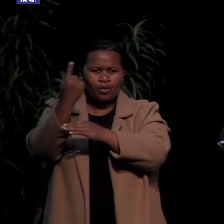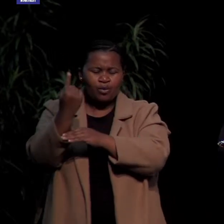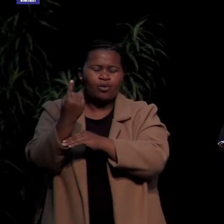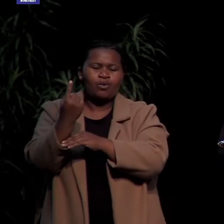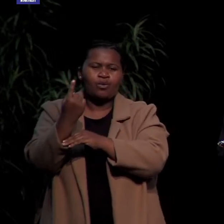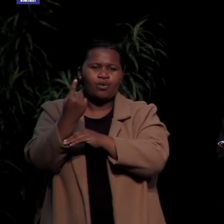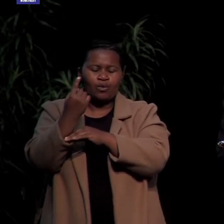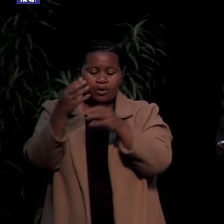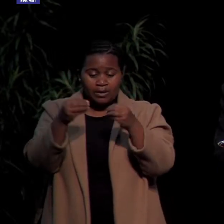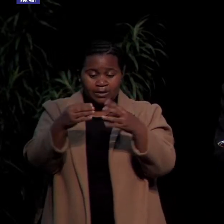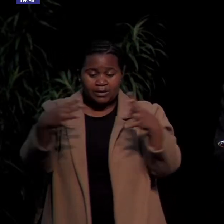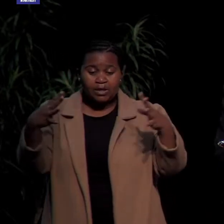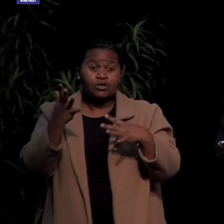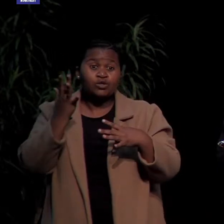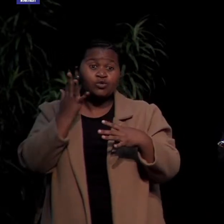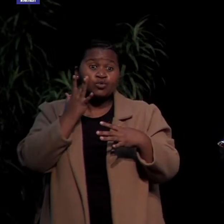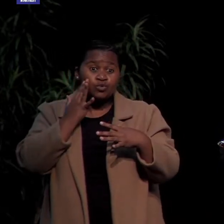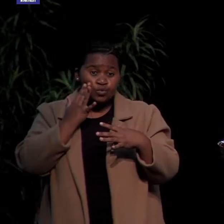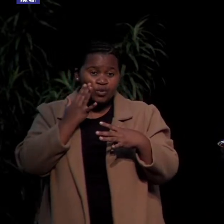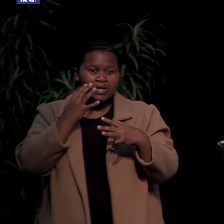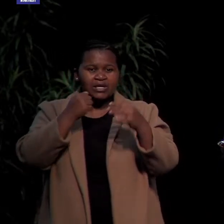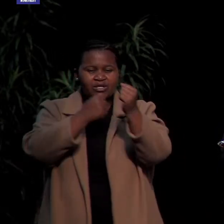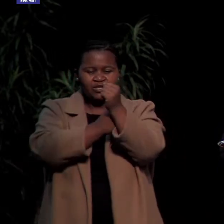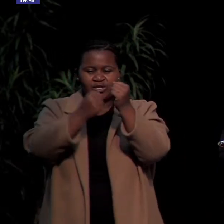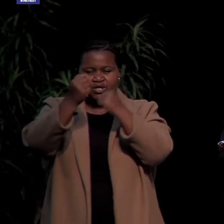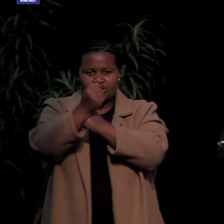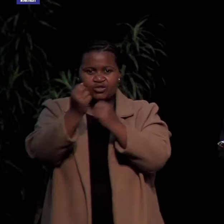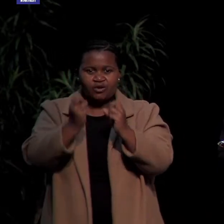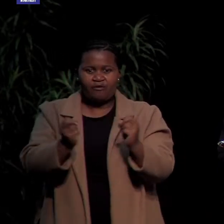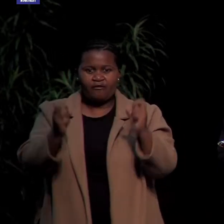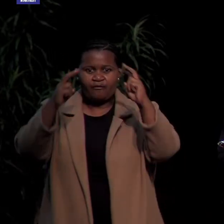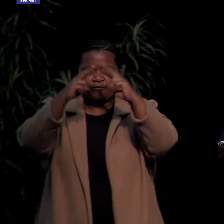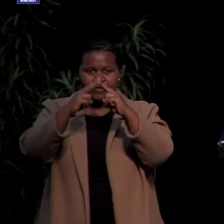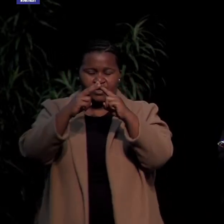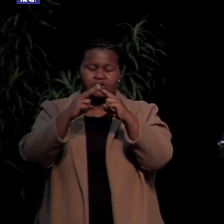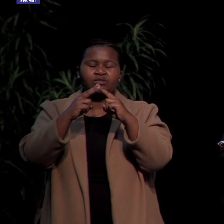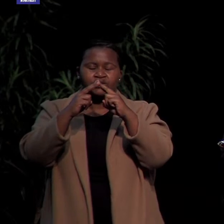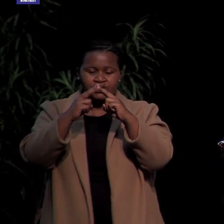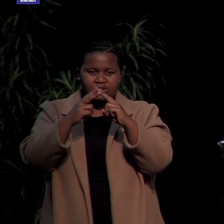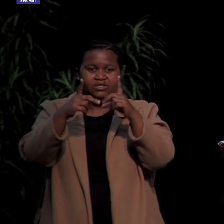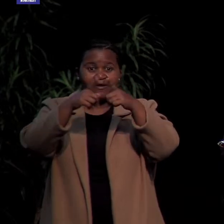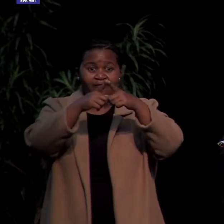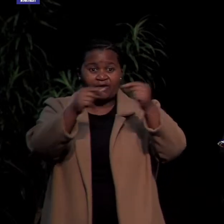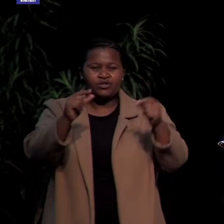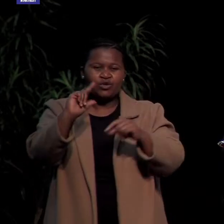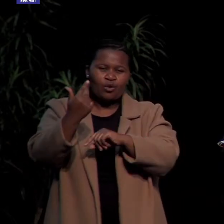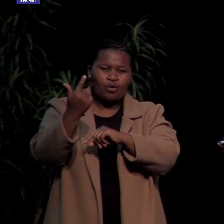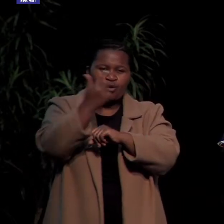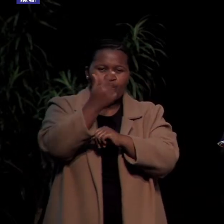also only commence once the structural phase of bridge implementation is complete. All